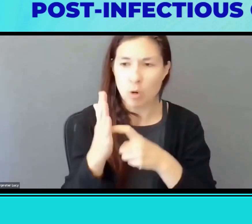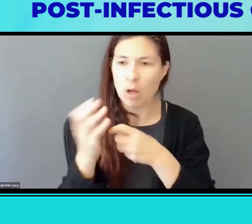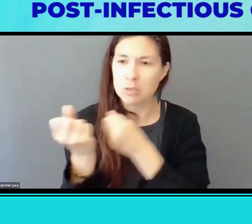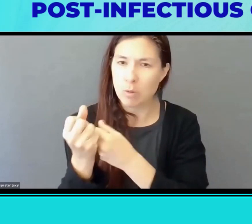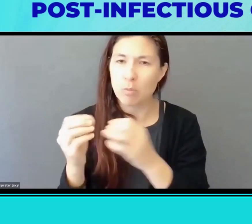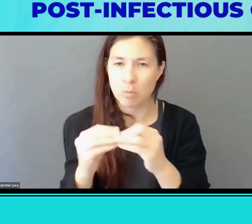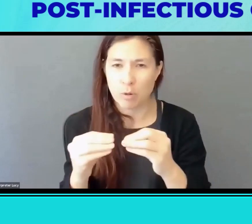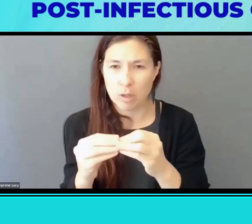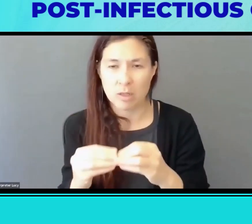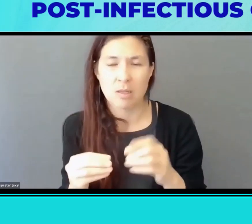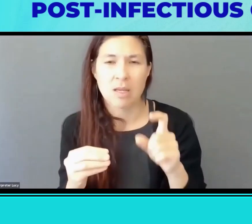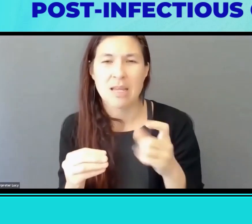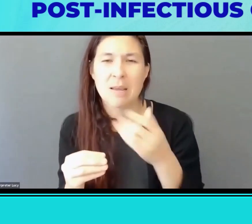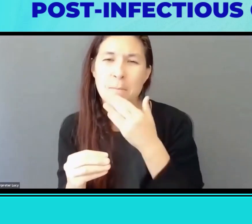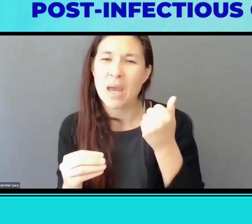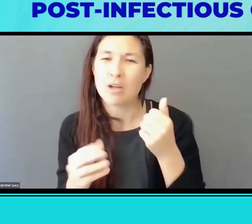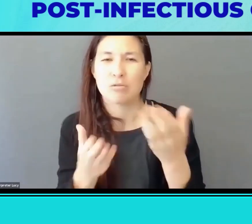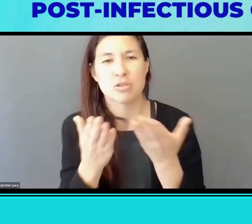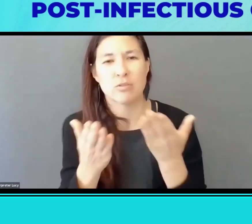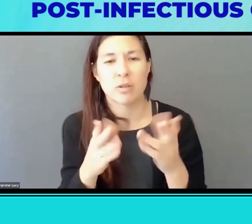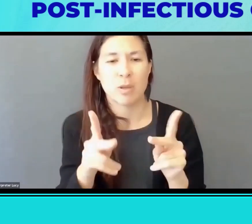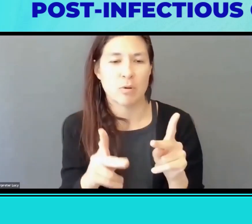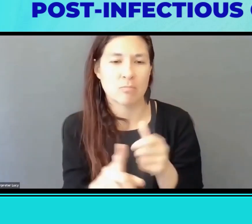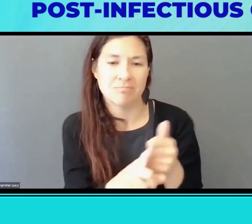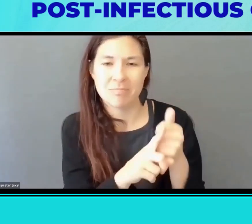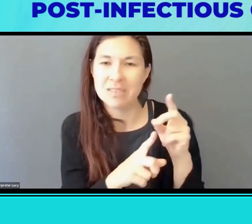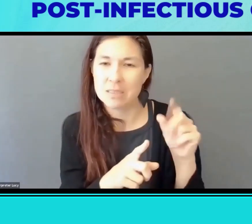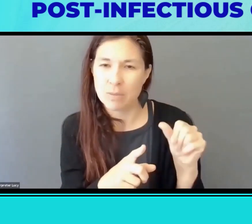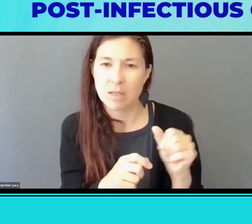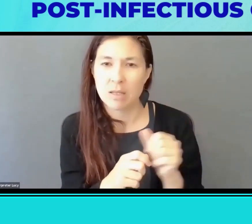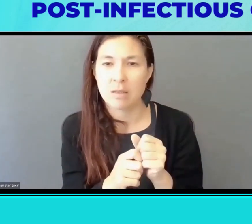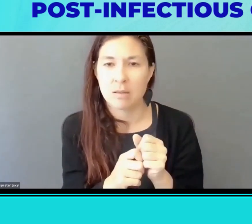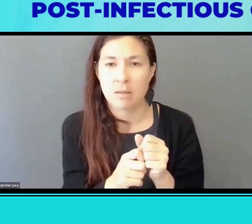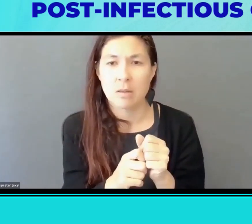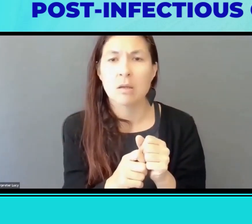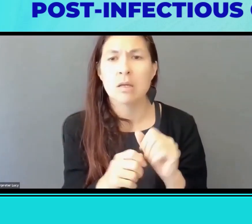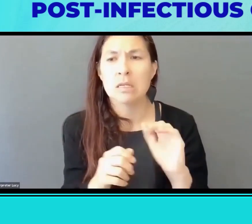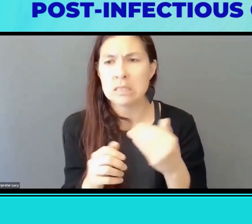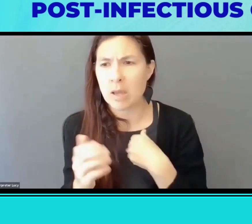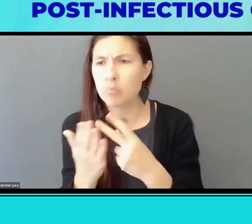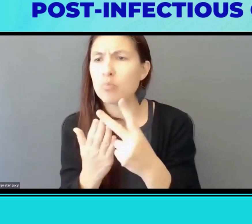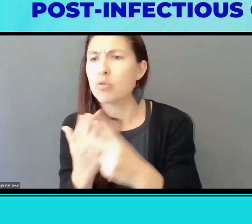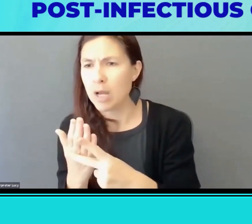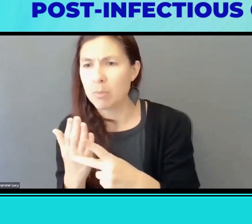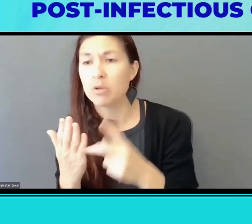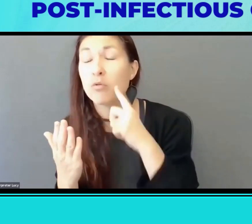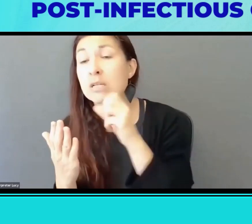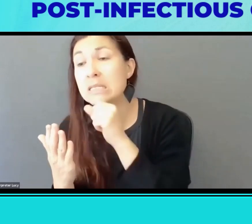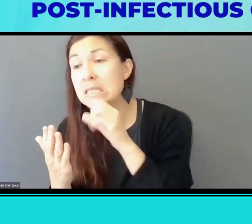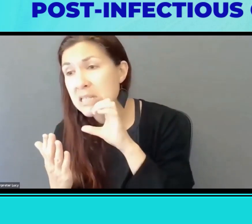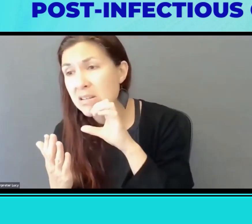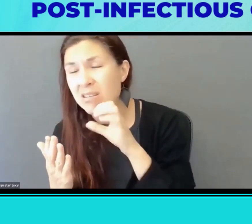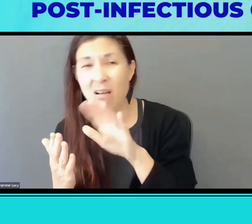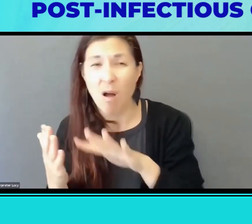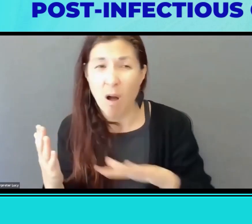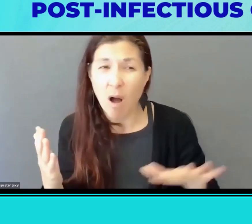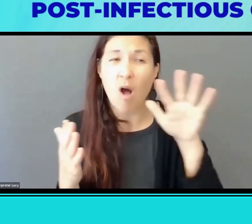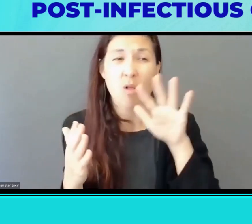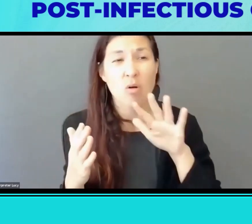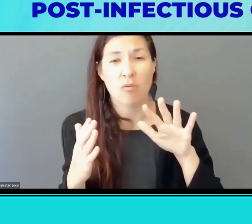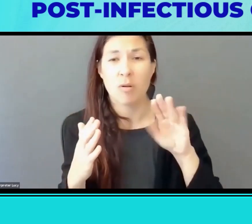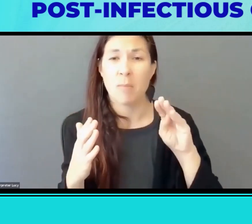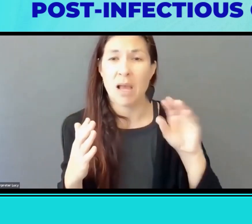played a role in my illness. As we now know from COVID long haulers, you can develop long-term symptoms from an asymptomatic infection you might never know you had. But there are